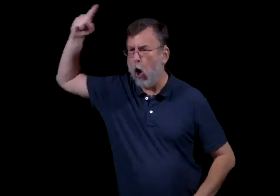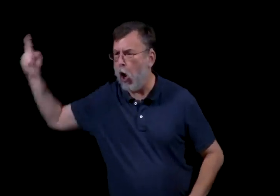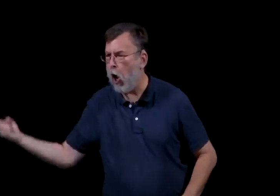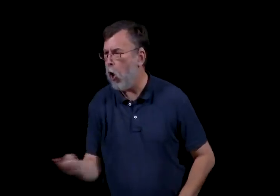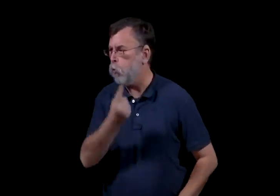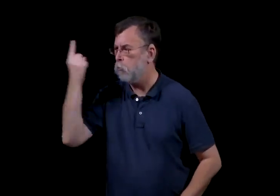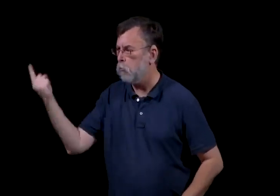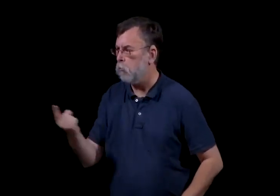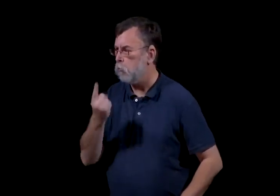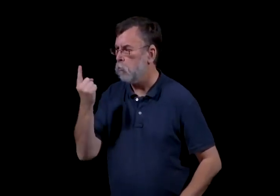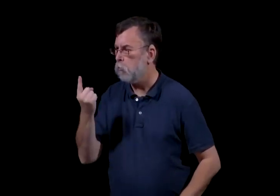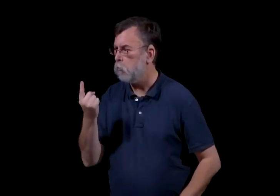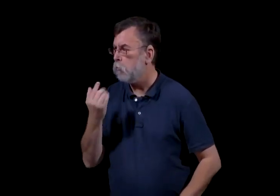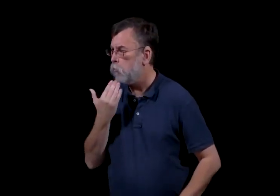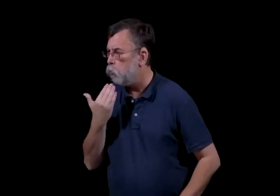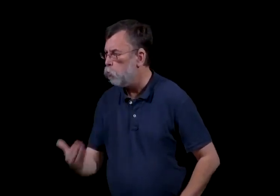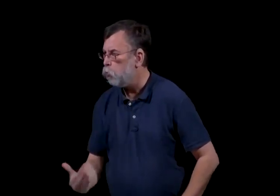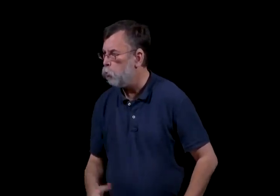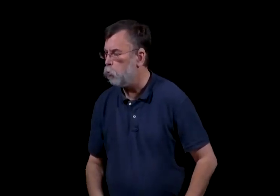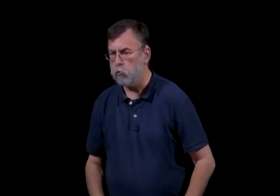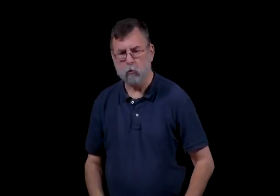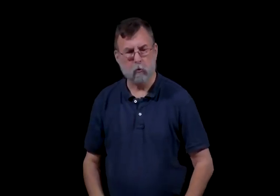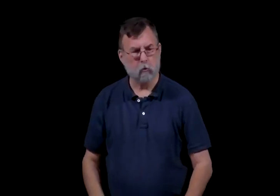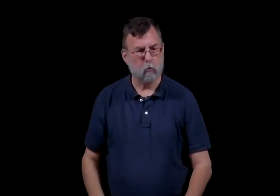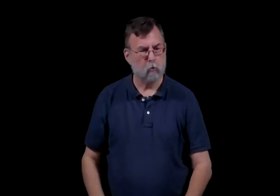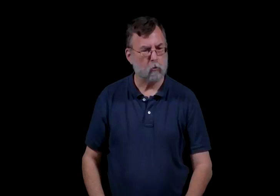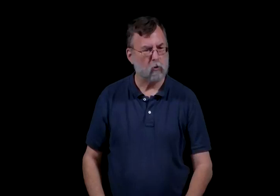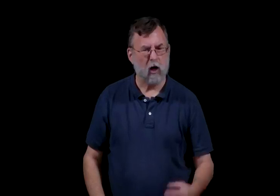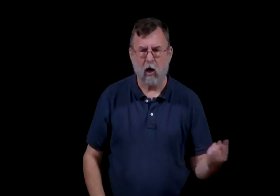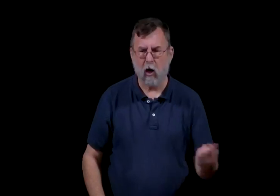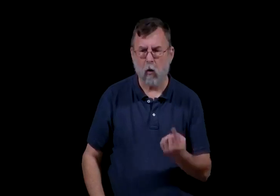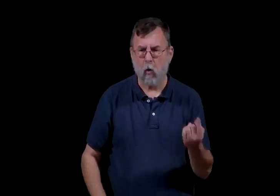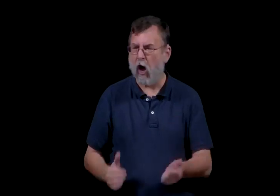God is always good, always.